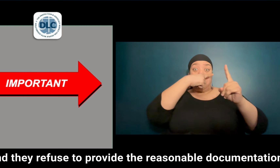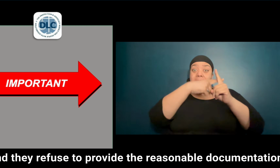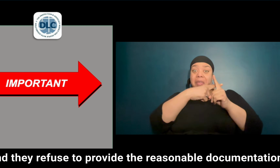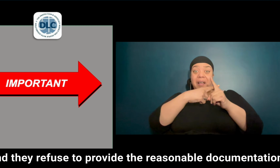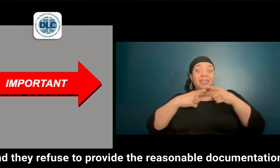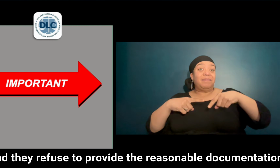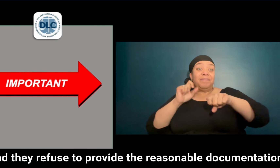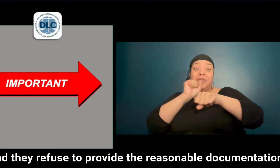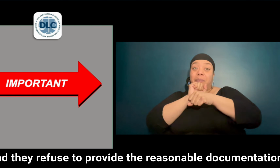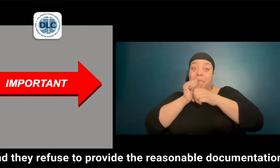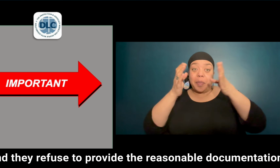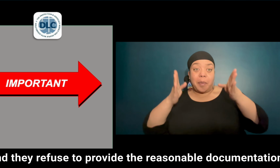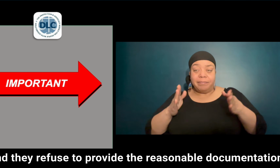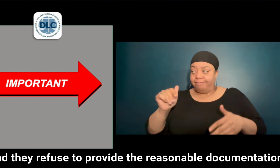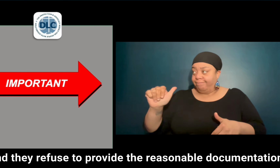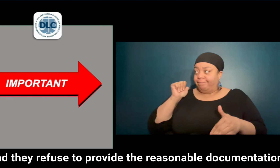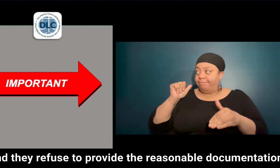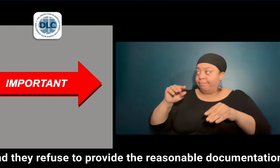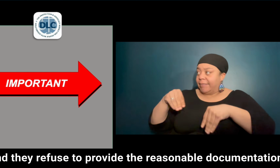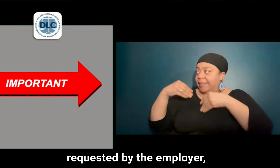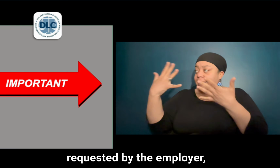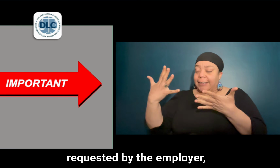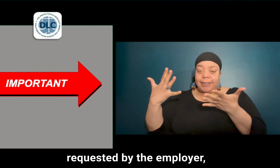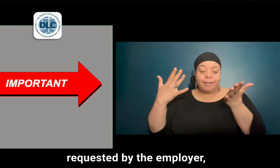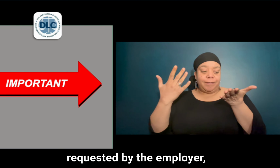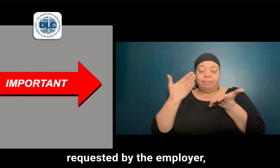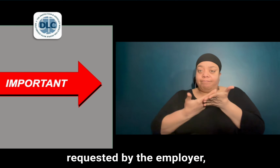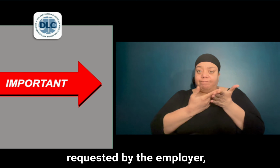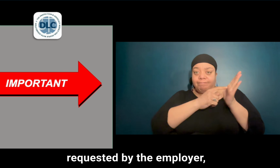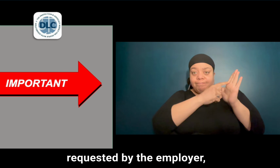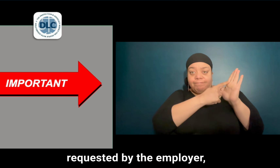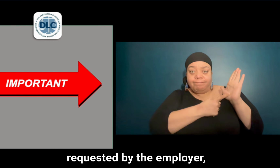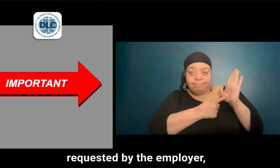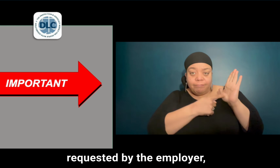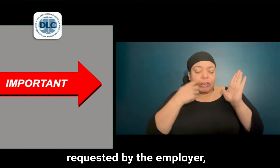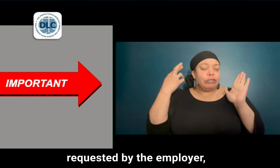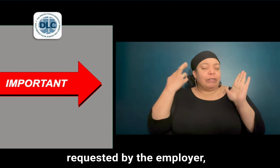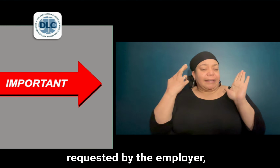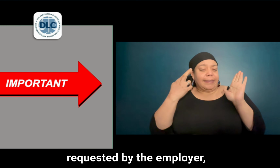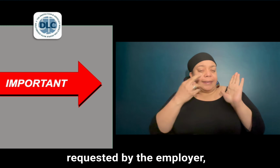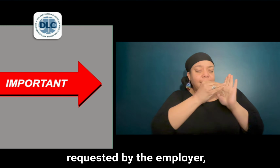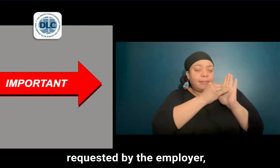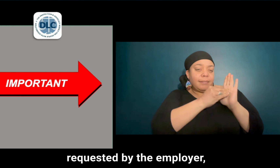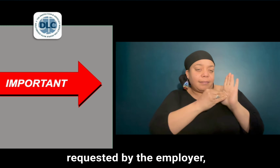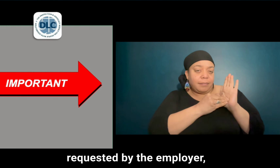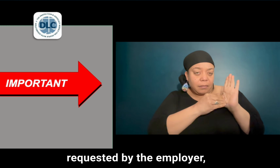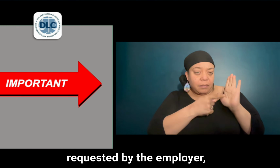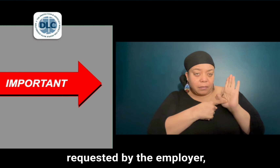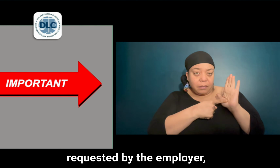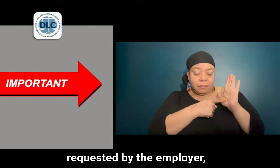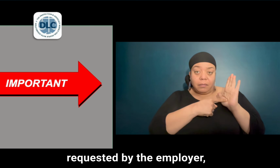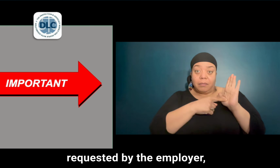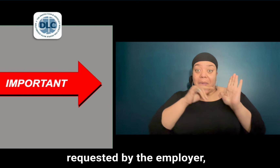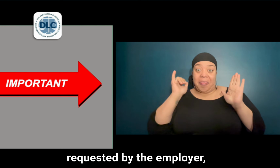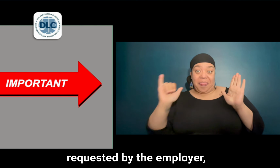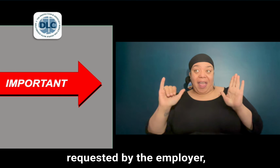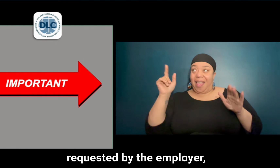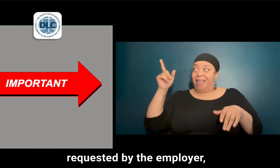and they refuse to provide the reasonable documentation requested by the employer,